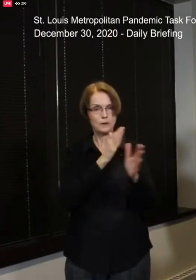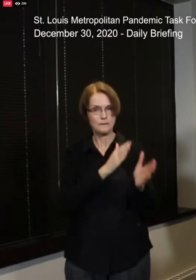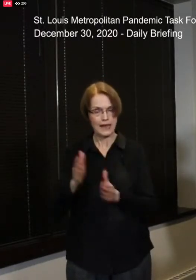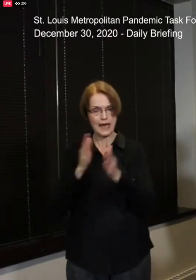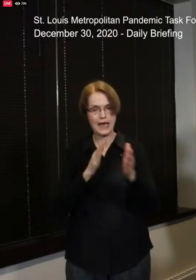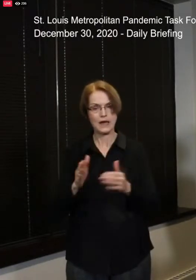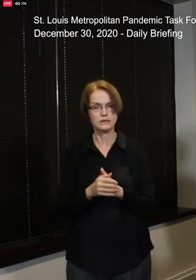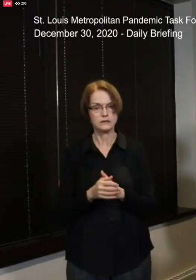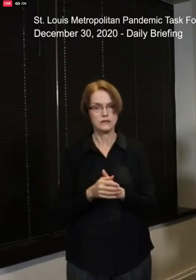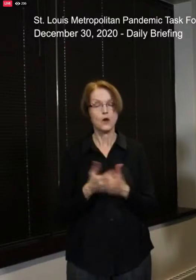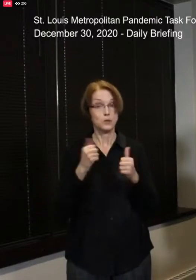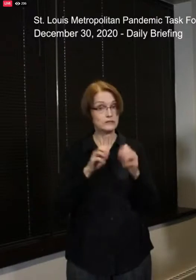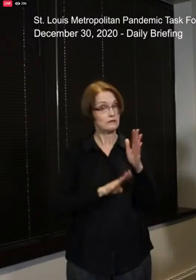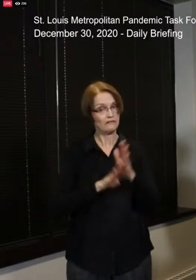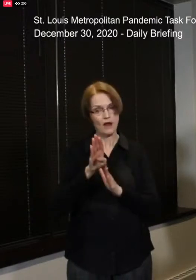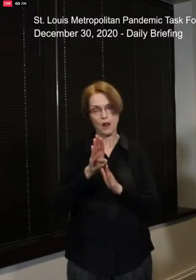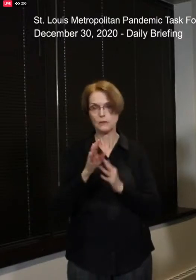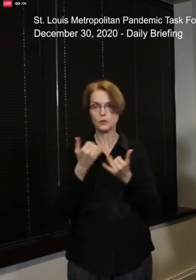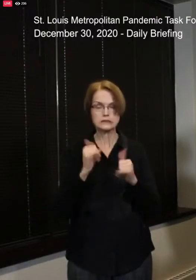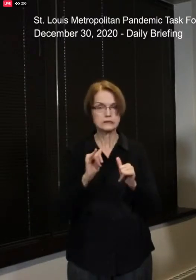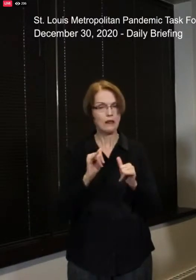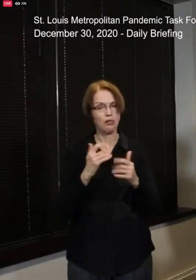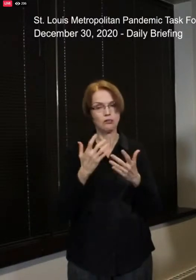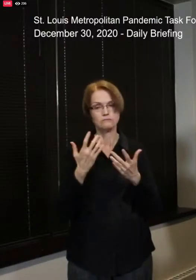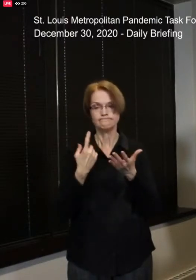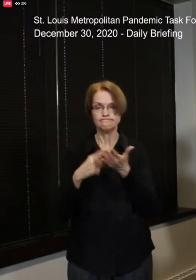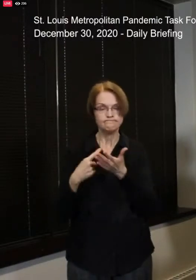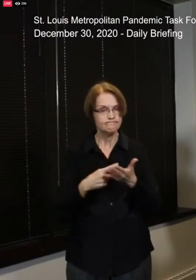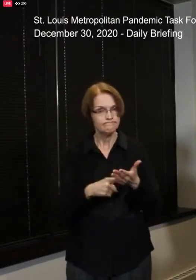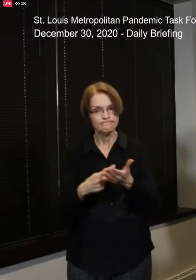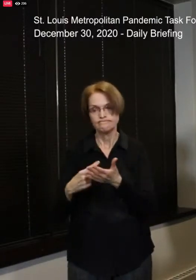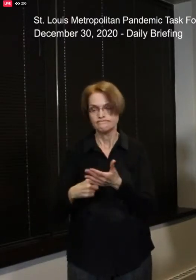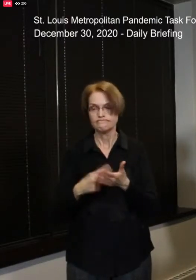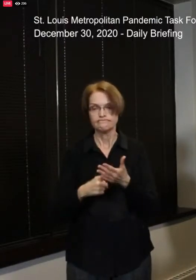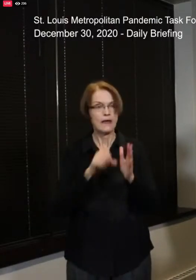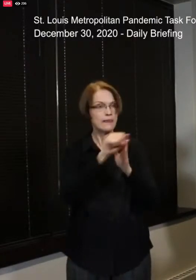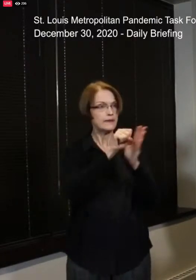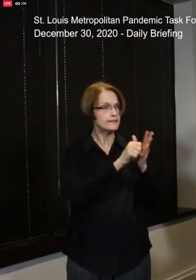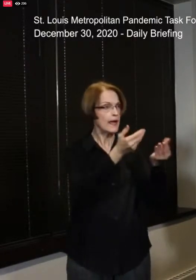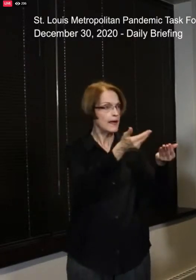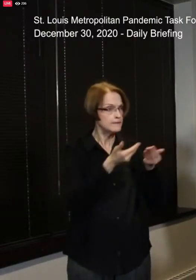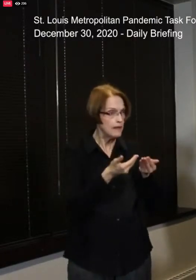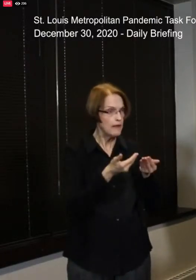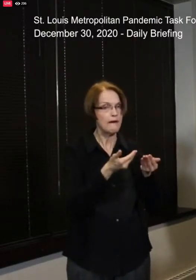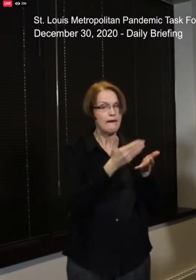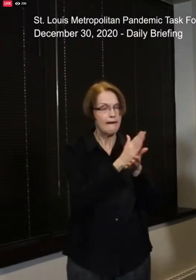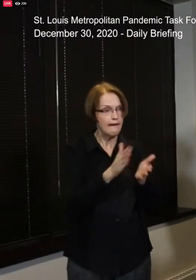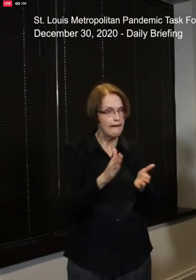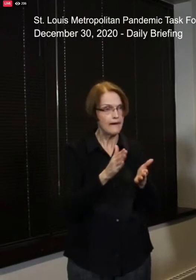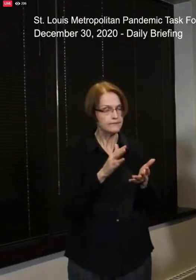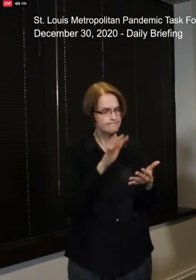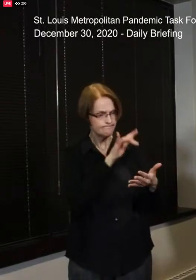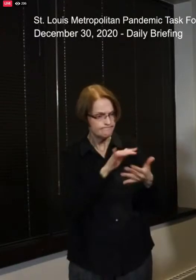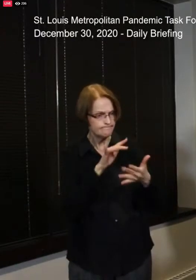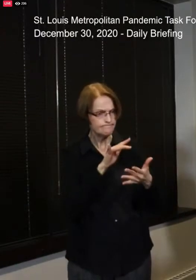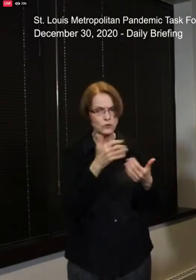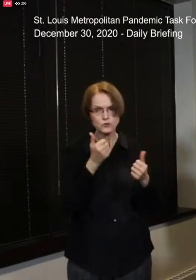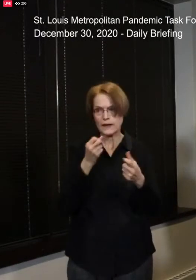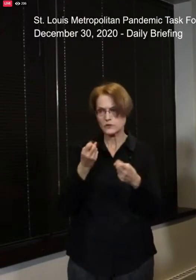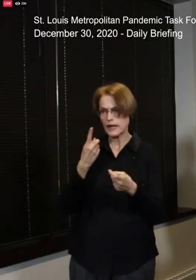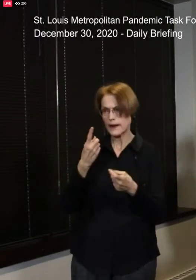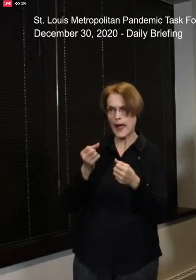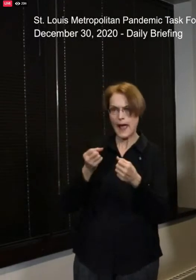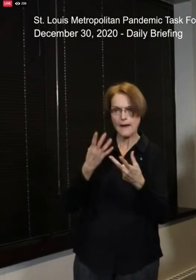take a little bit of time working through the what the state has given us, trying to understand capacity,